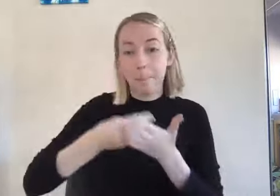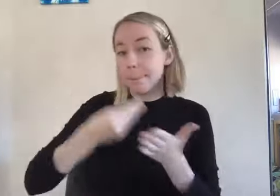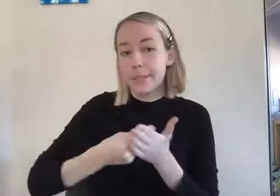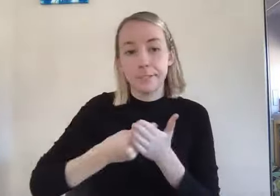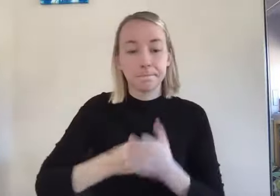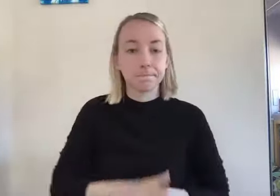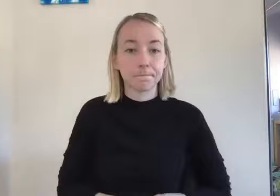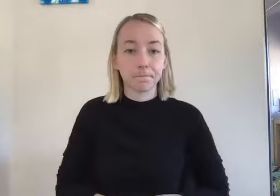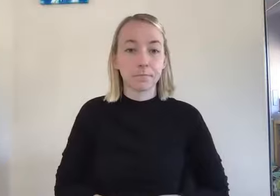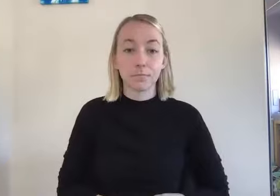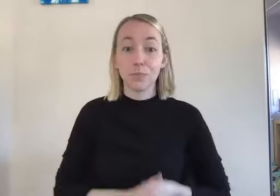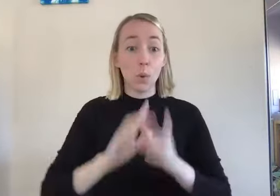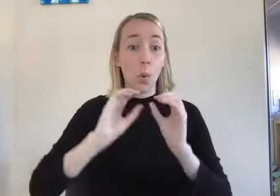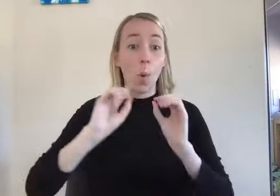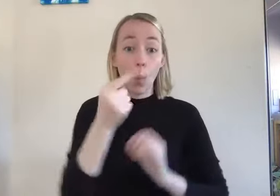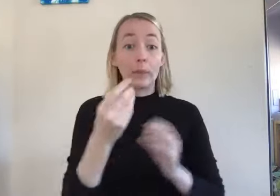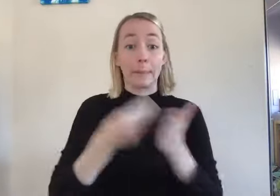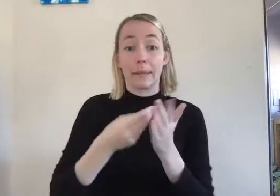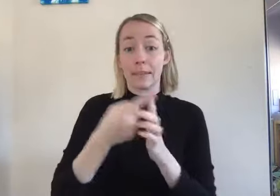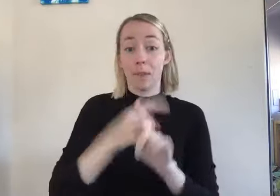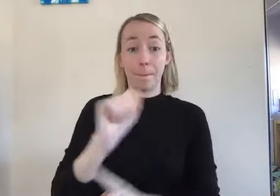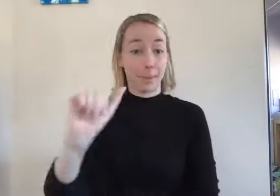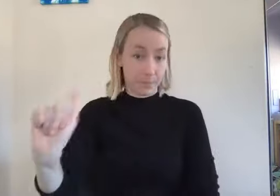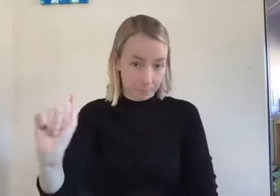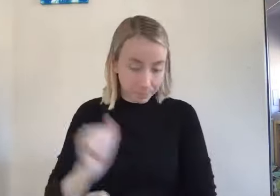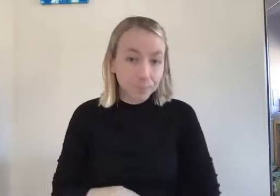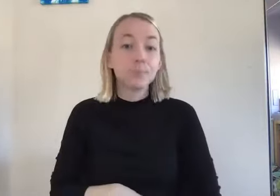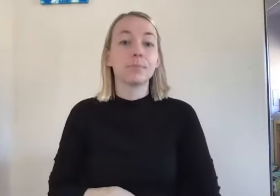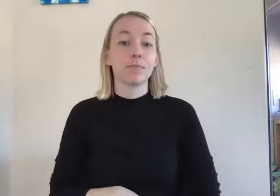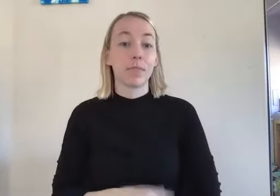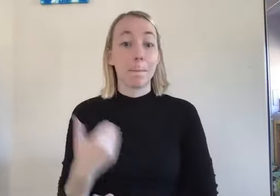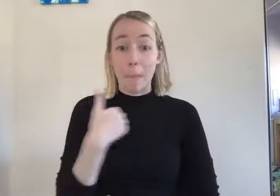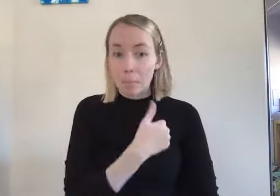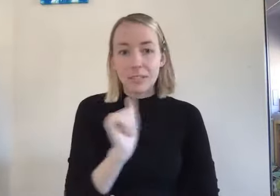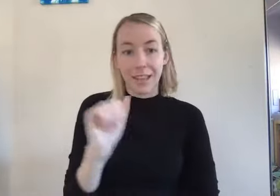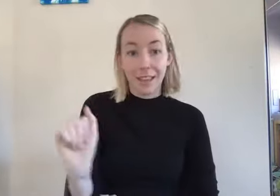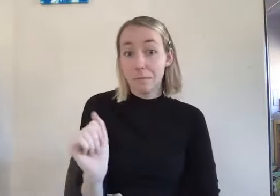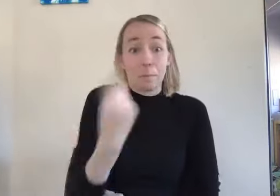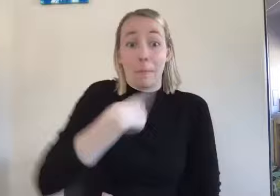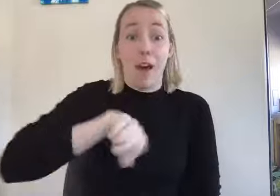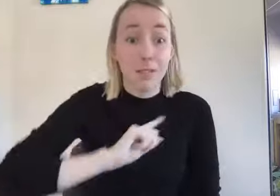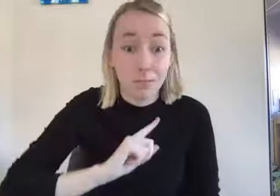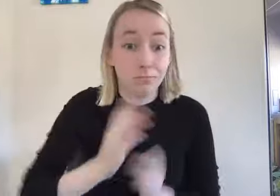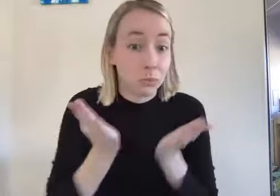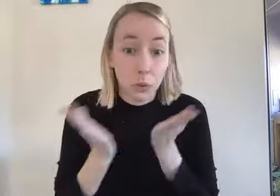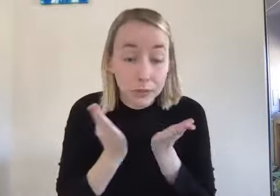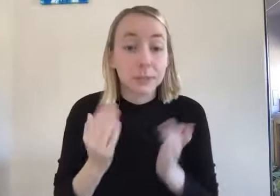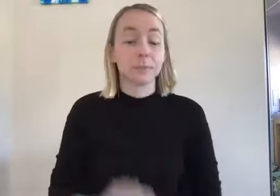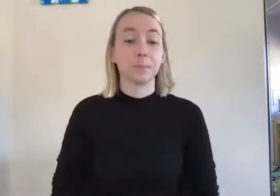from any other source but Alcoholics Anonymous, and from members of AA, not from the General